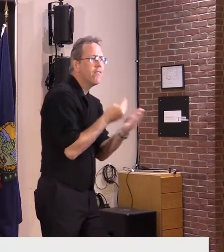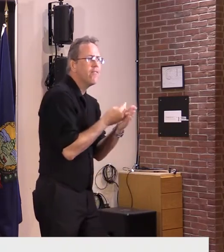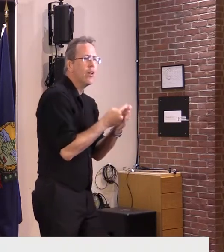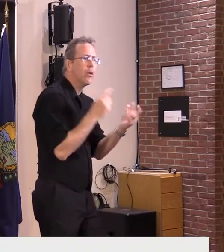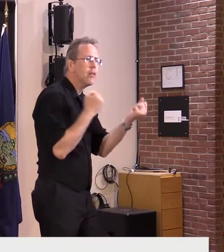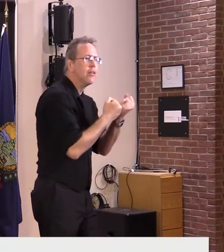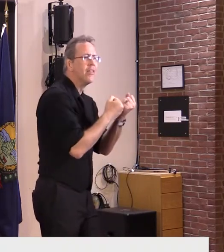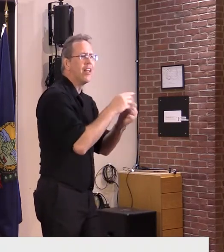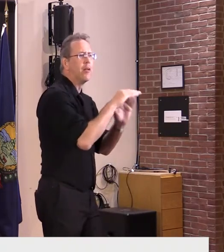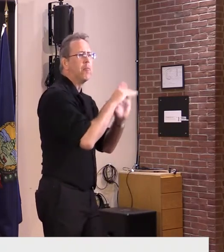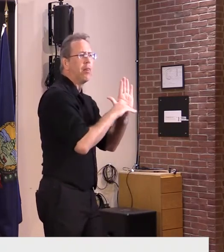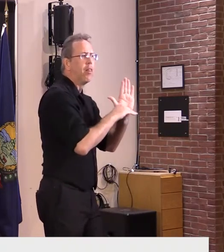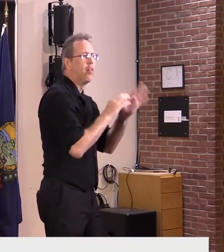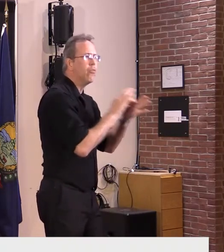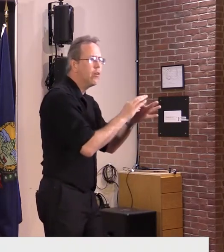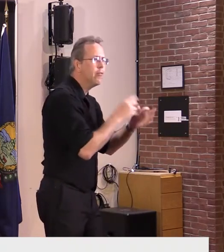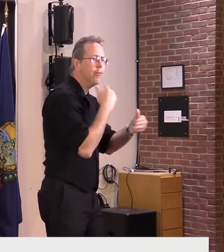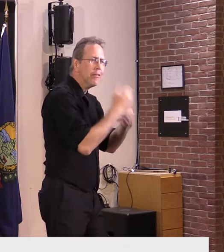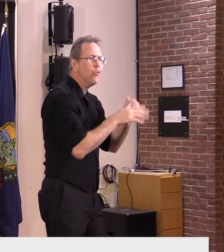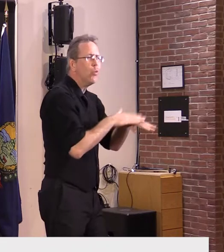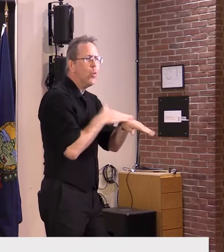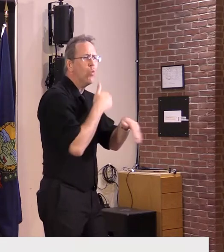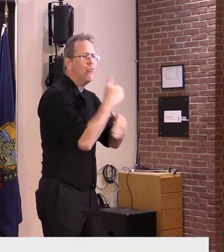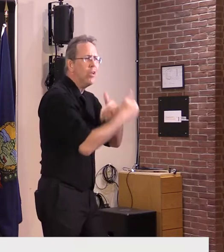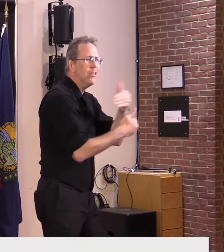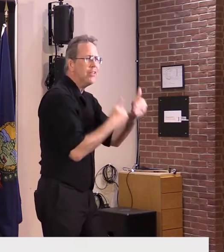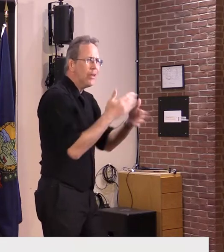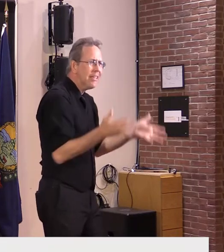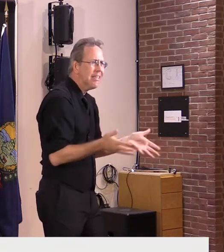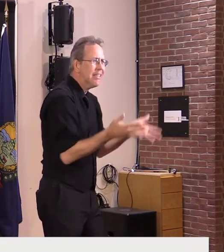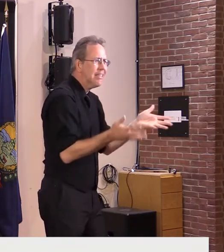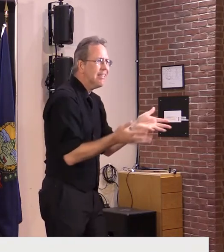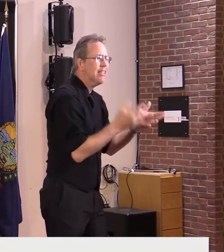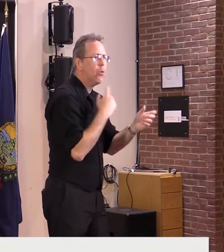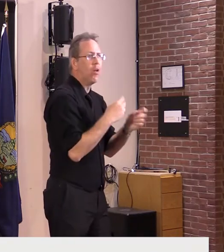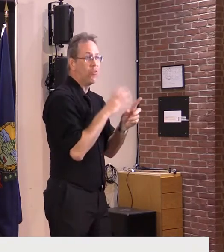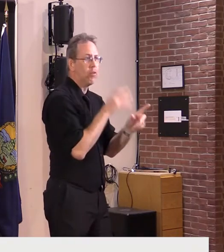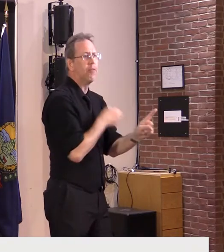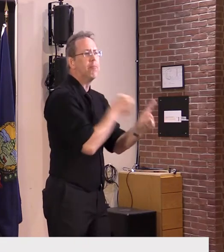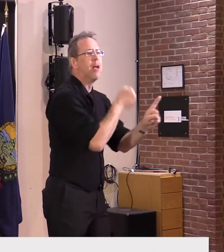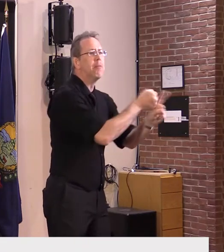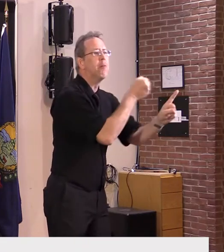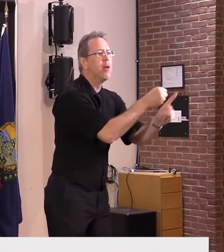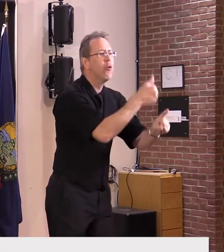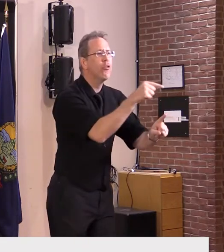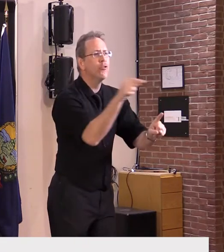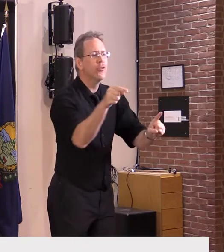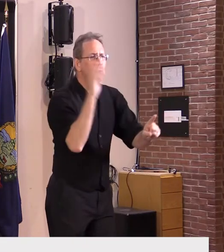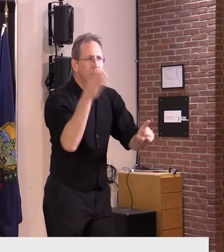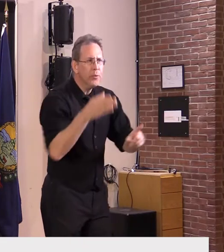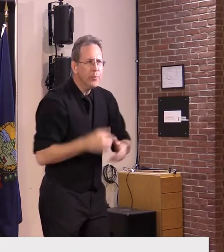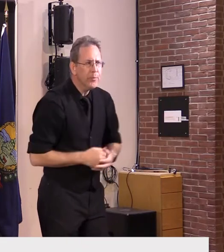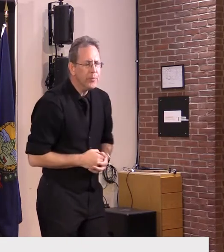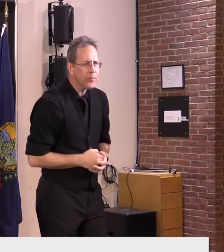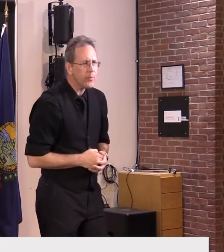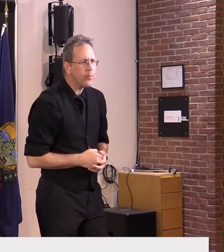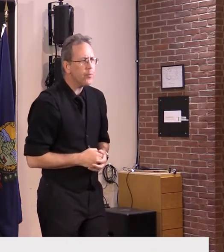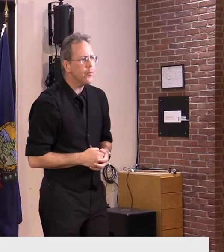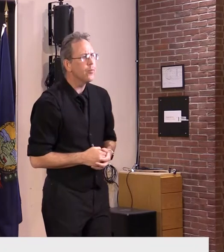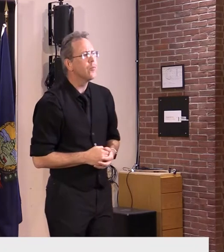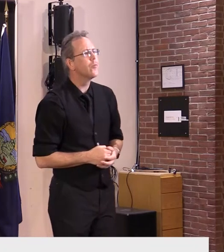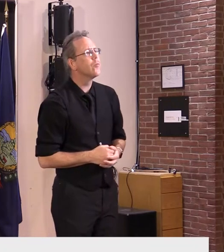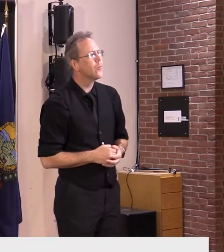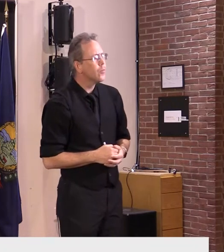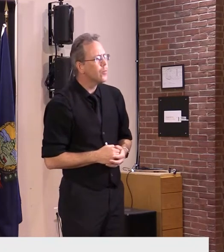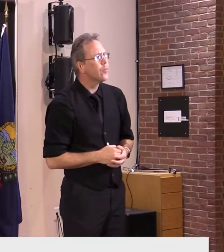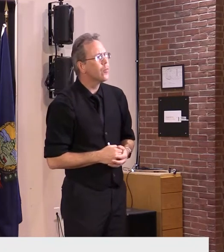to something else. But I think we're all faced with this federally as well. So hopefully the federal government will take the lead